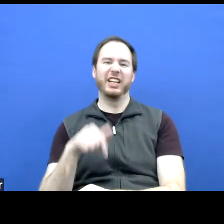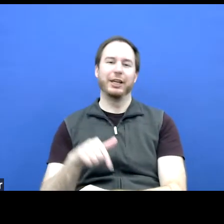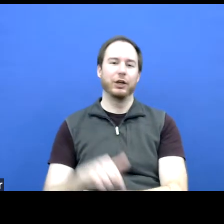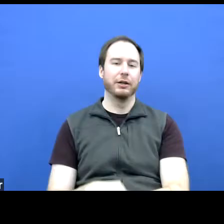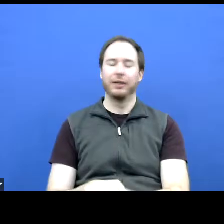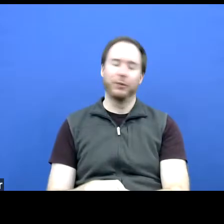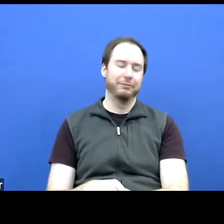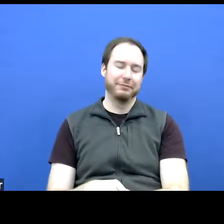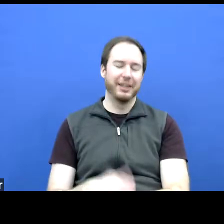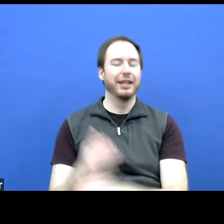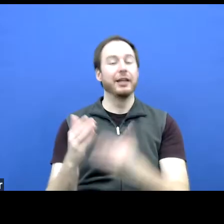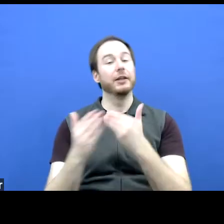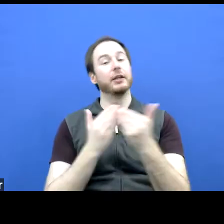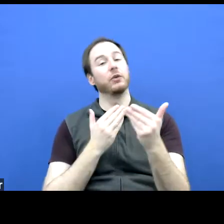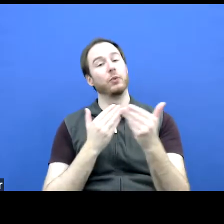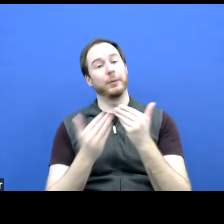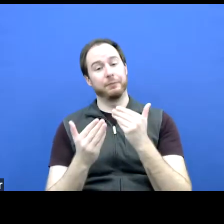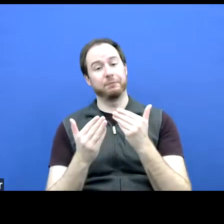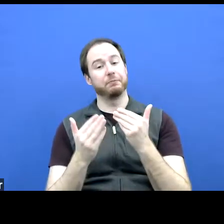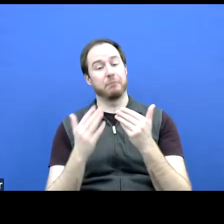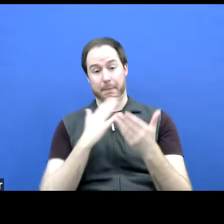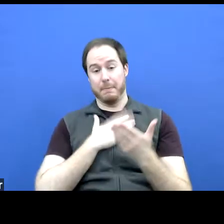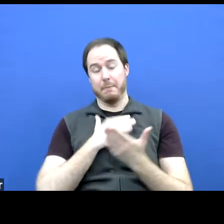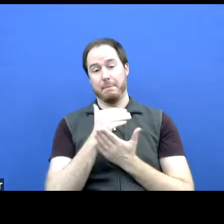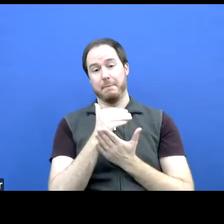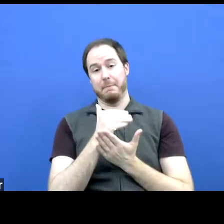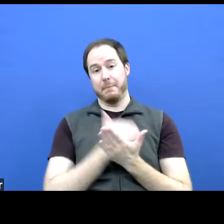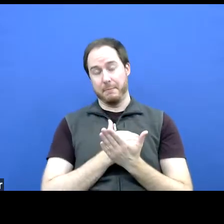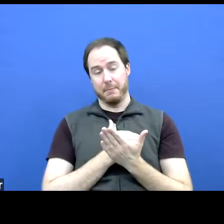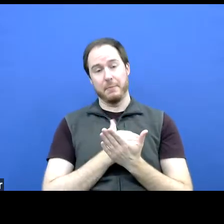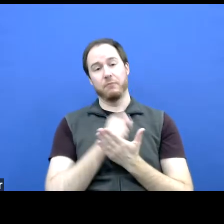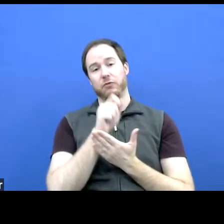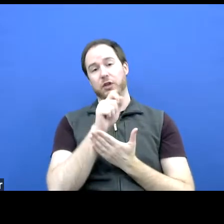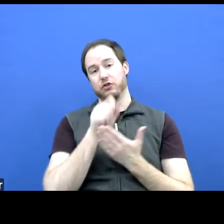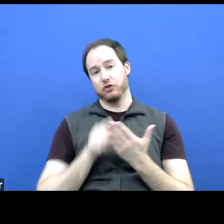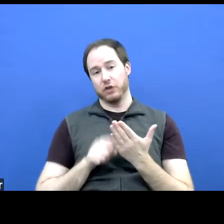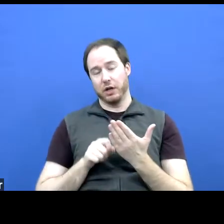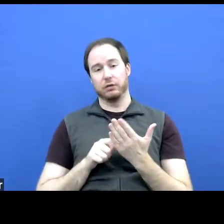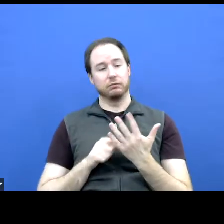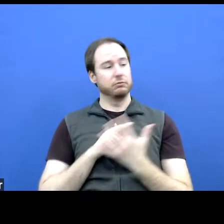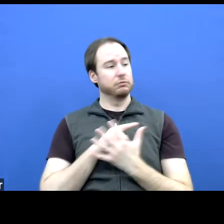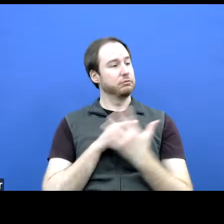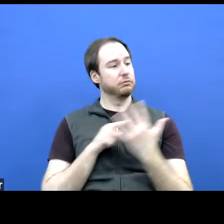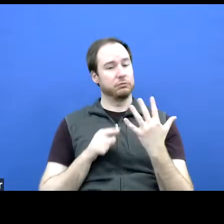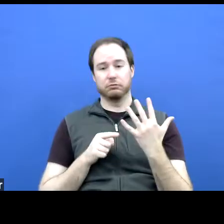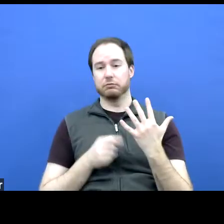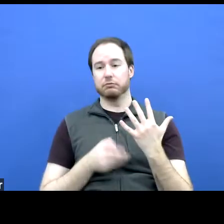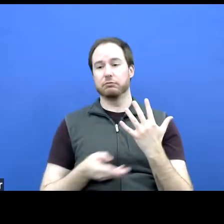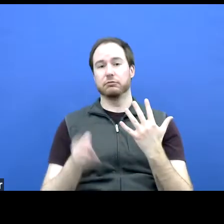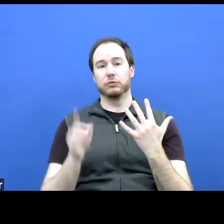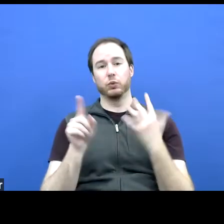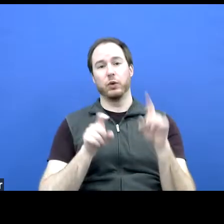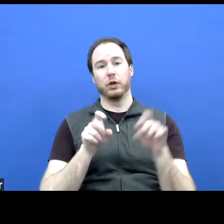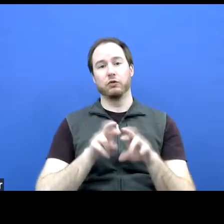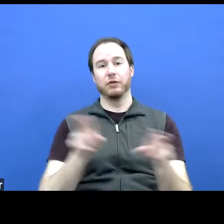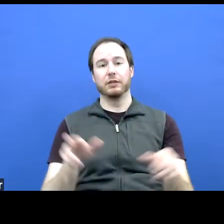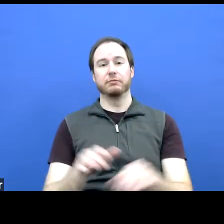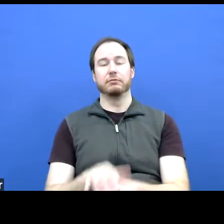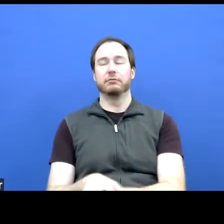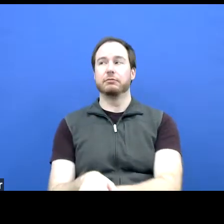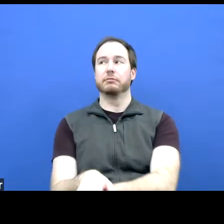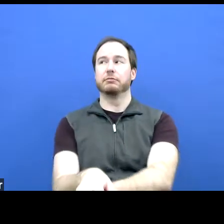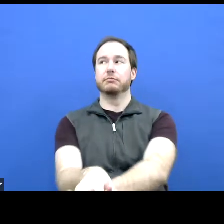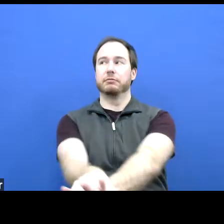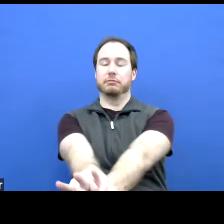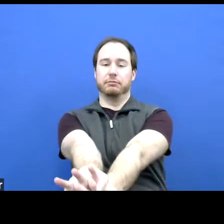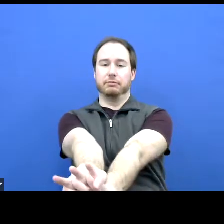But anyway, that's all the house cleaning, and I guess we'll open it up for questions. No more